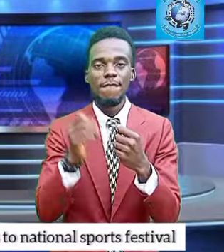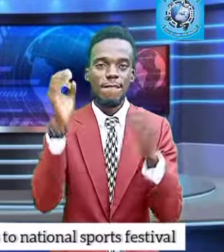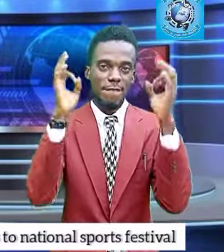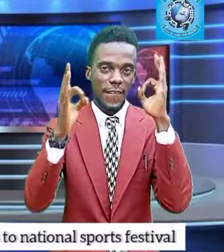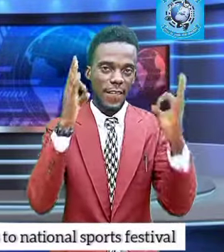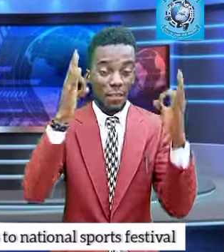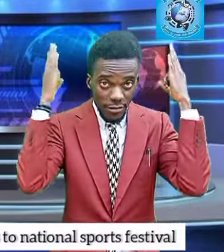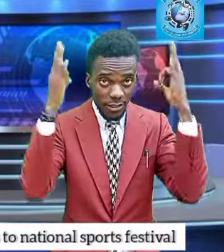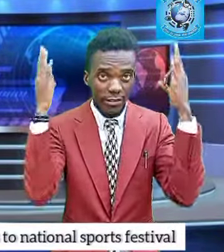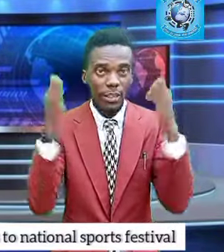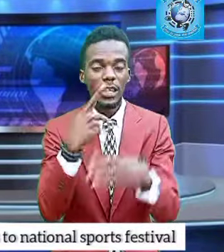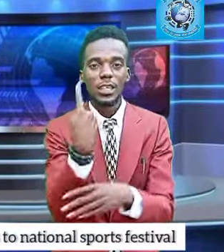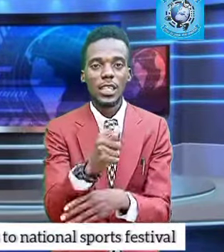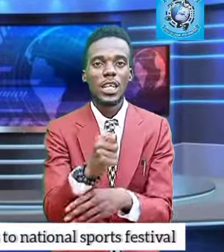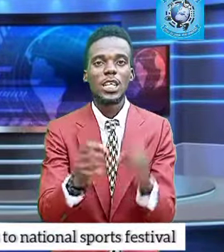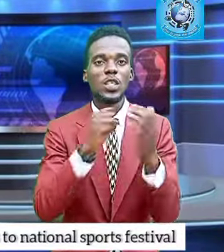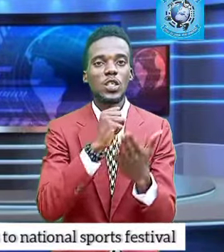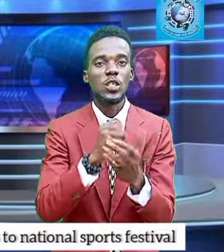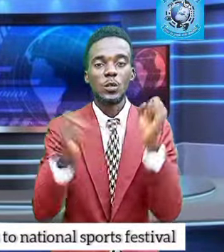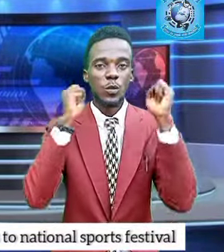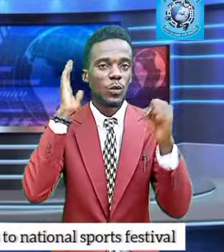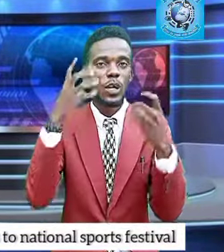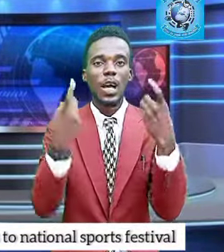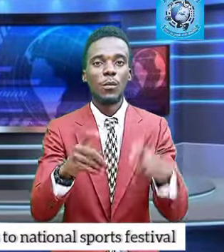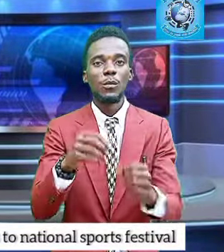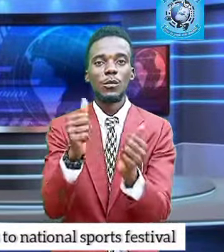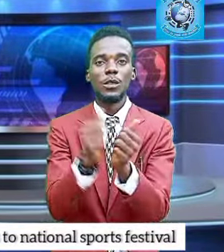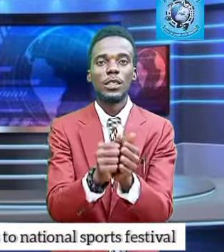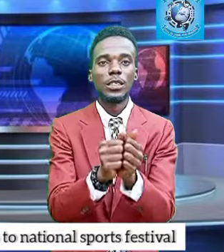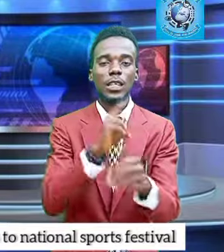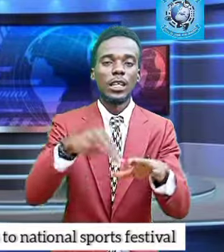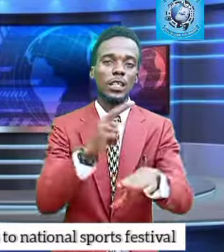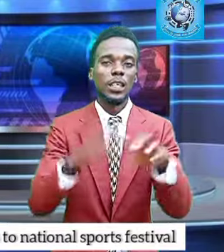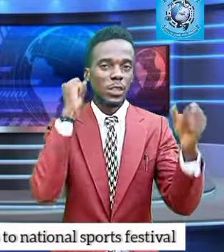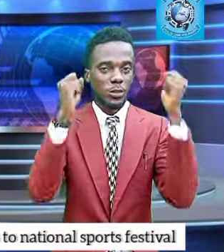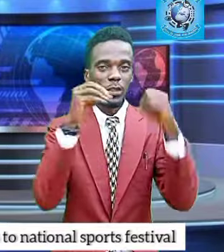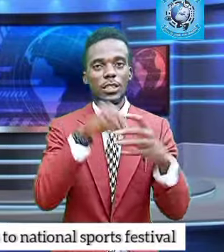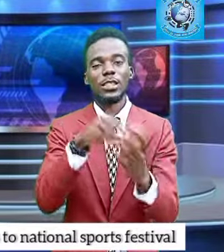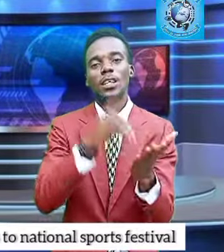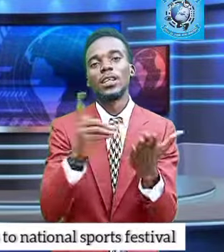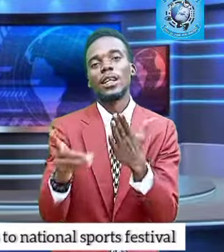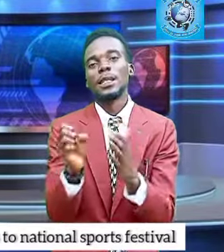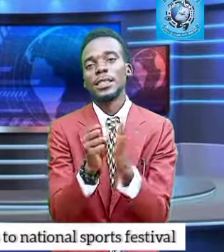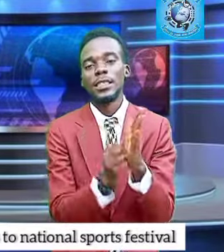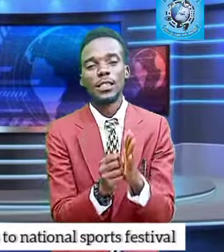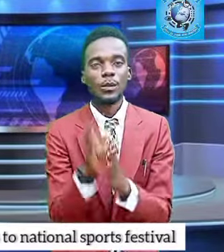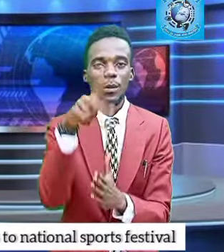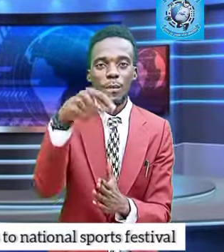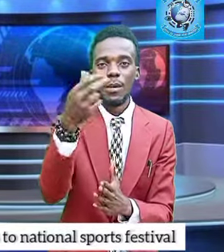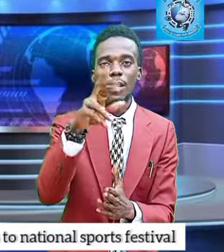the National Sports Festival in Delta State include para athletics, para table tennis,